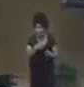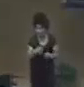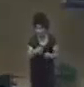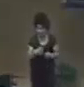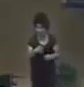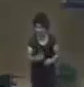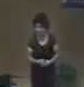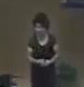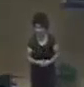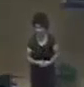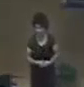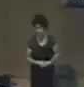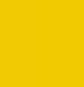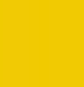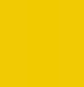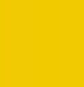of that learning community.